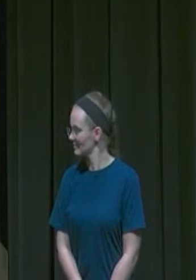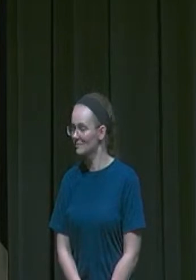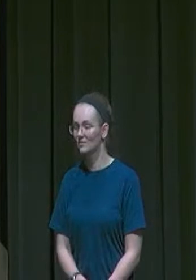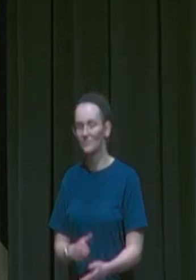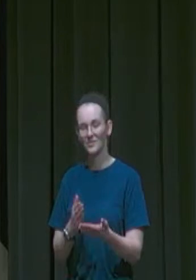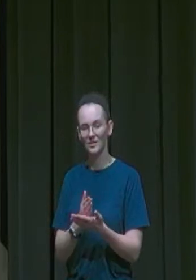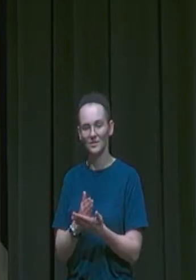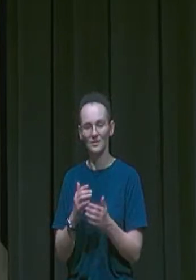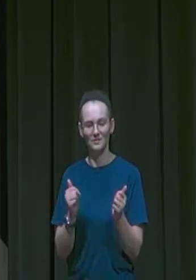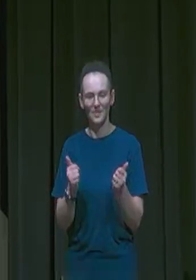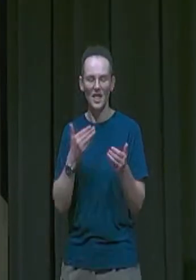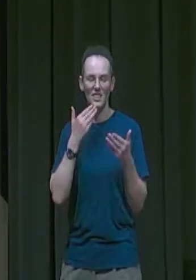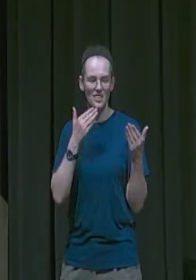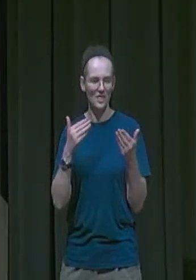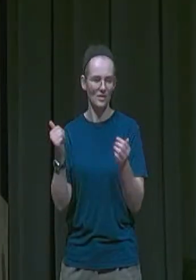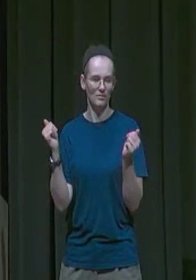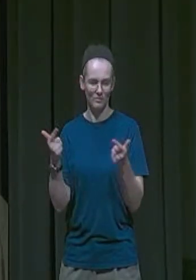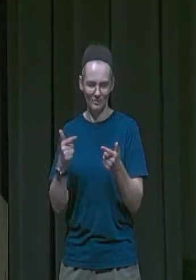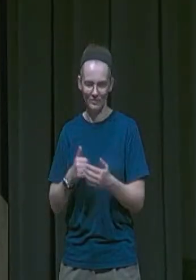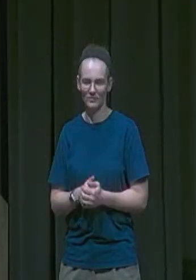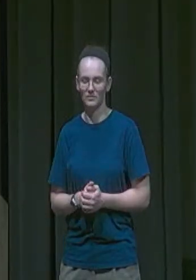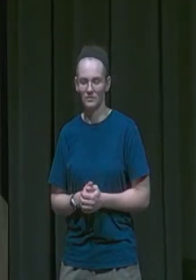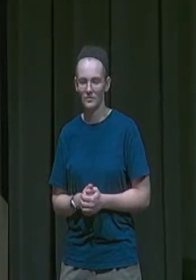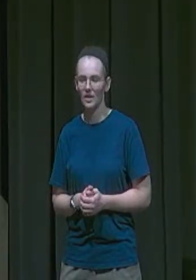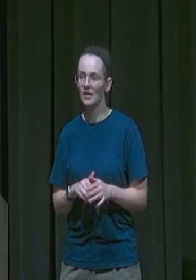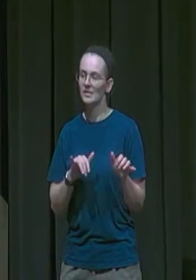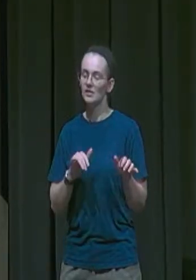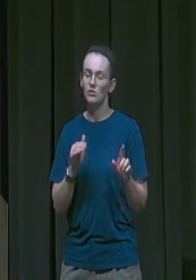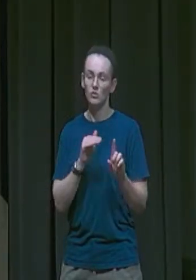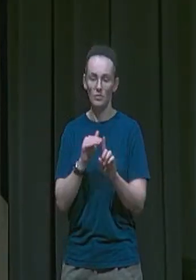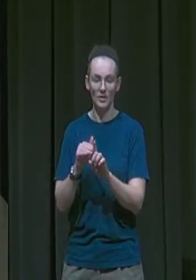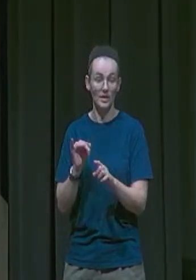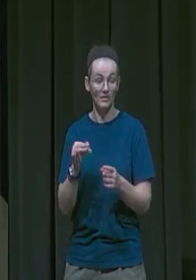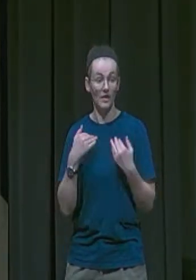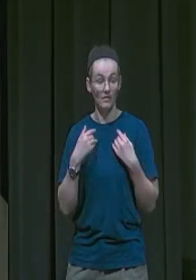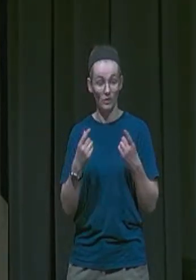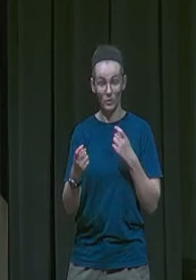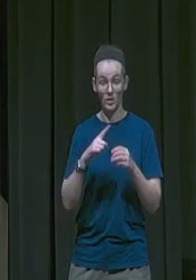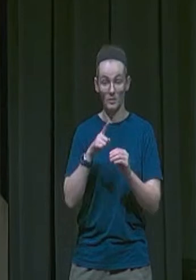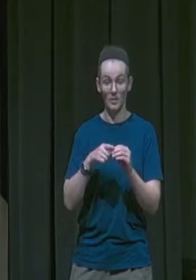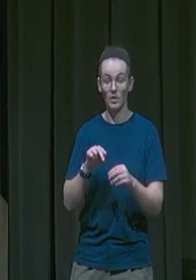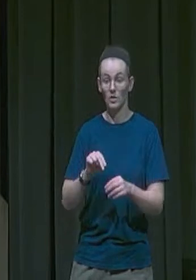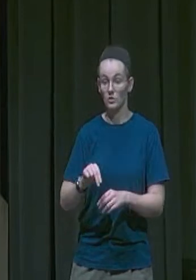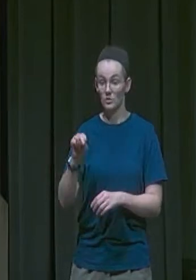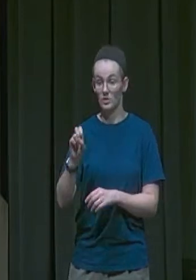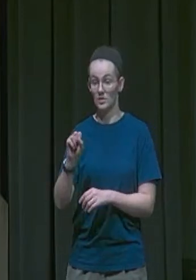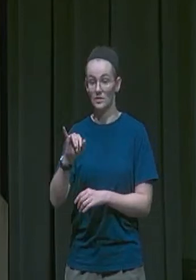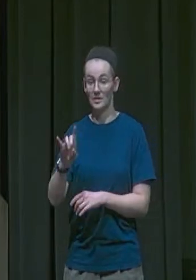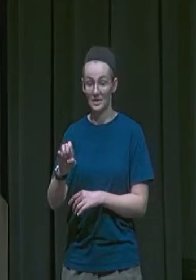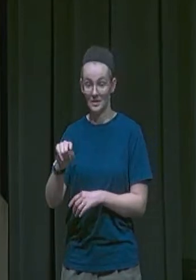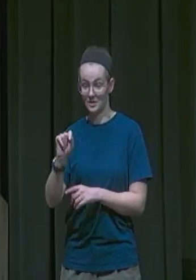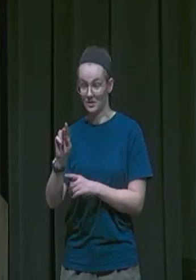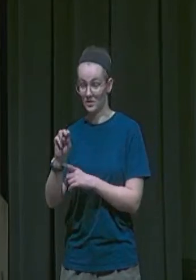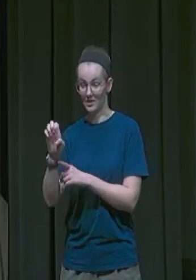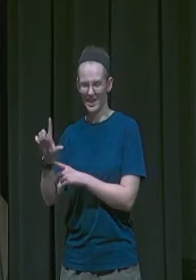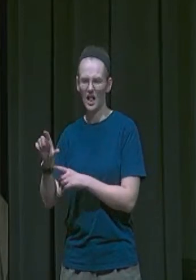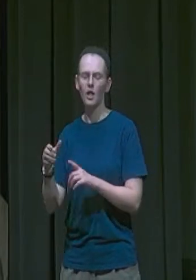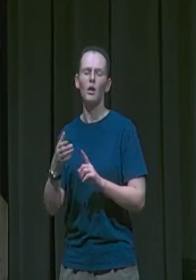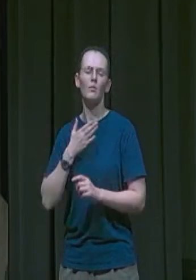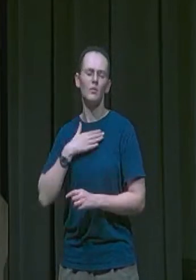All right. Thank you, everyone. Just as a reminder, if you have questions about the Northside Interceptor Tunnel, please hold